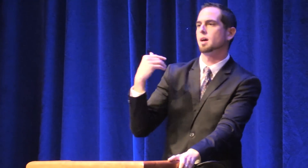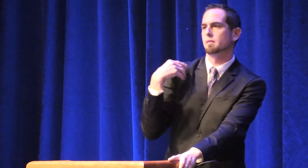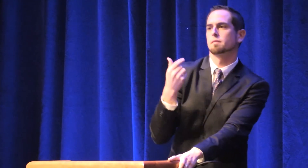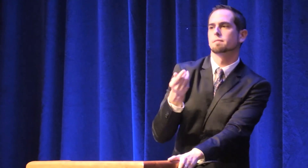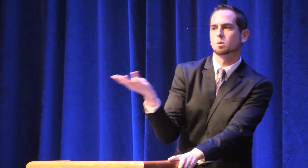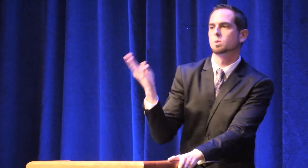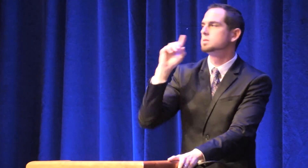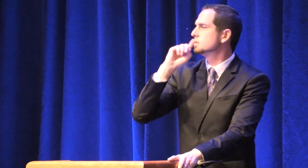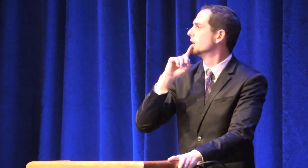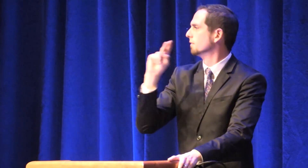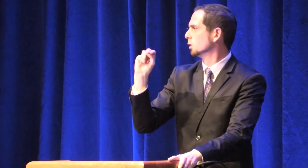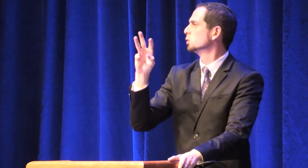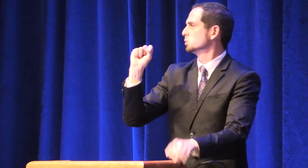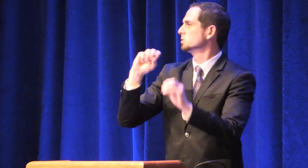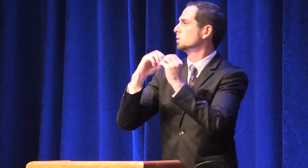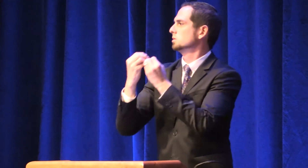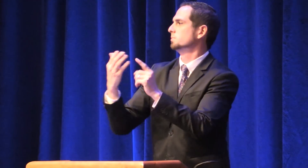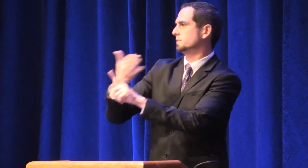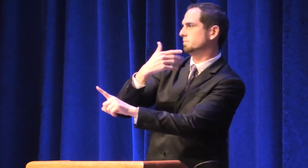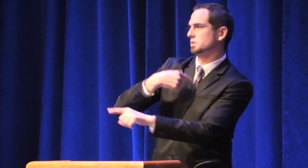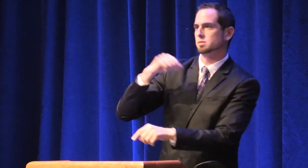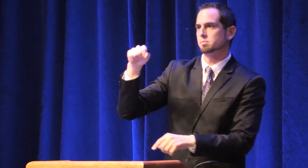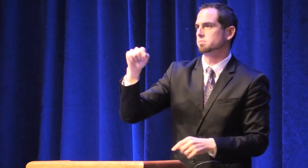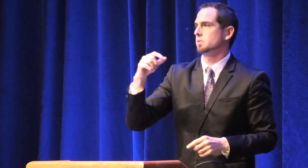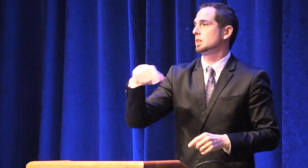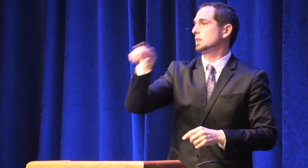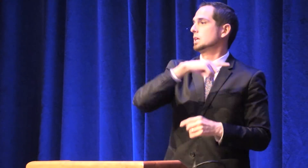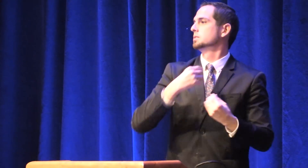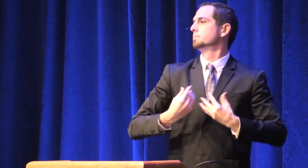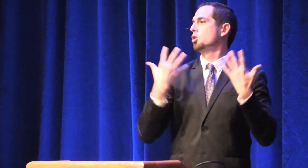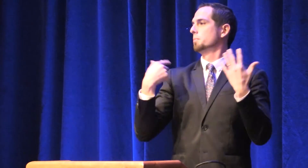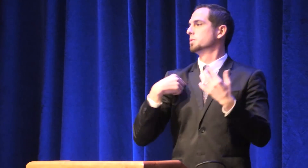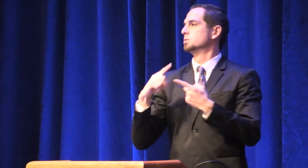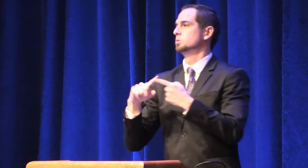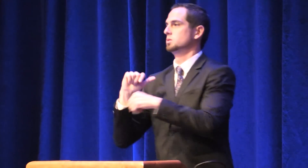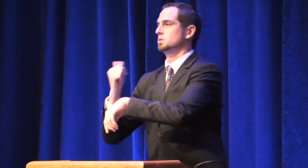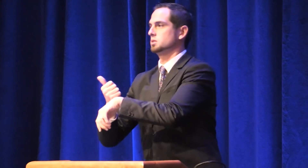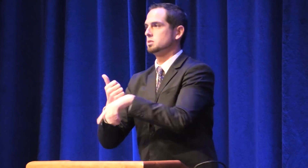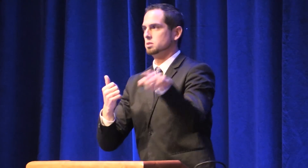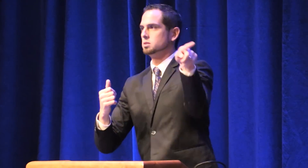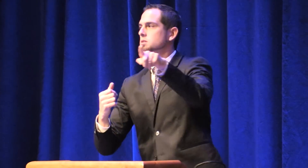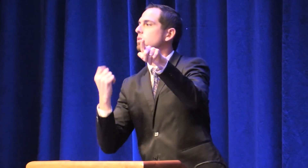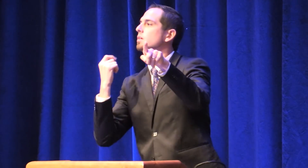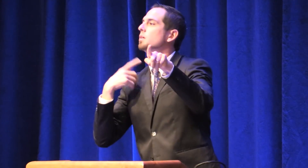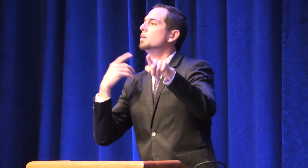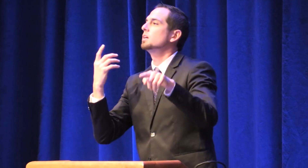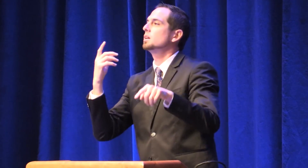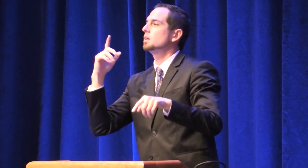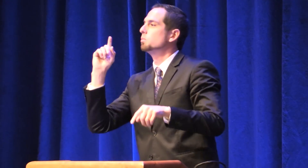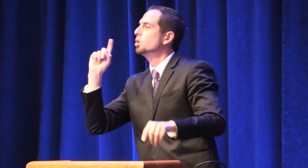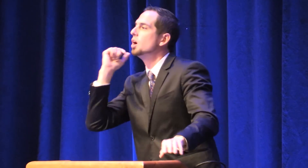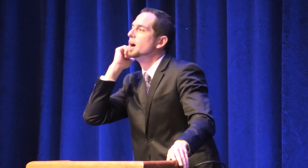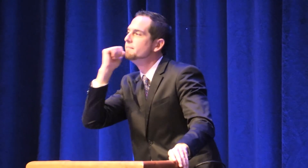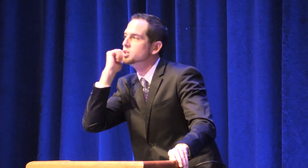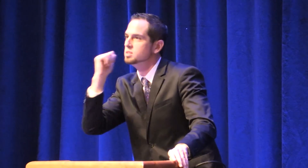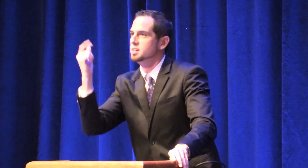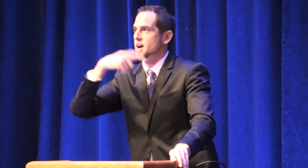an accessible manner in ASL? We had DPAN, we had other deaf news organizations in the